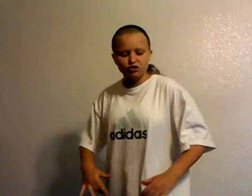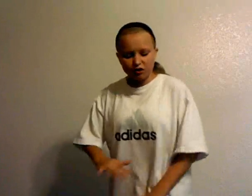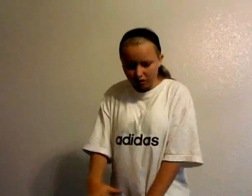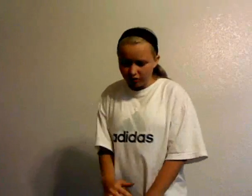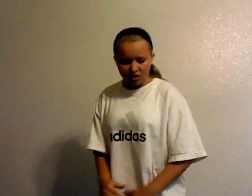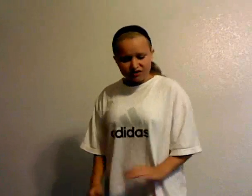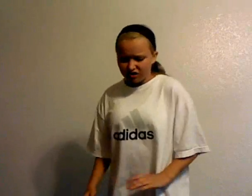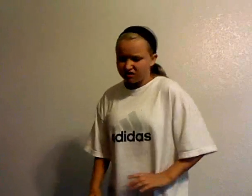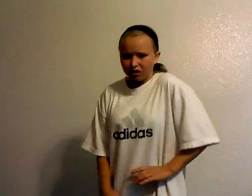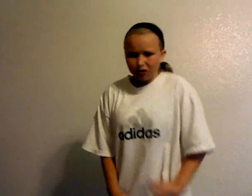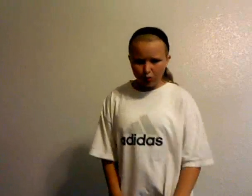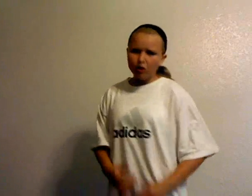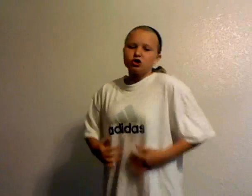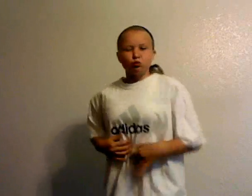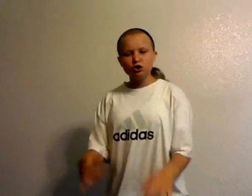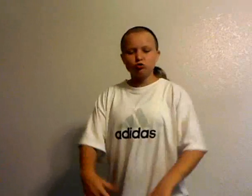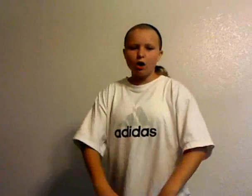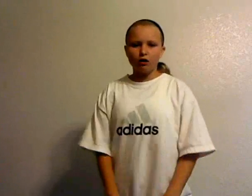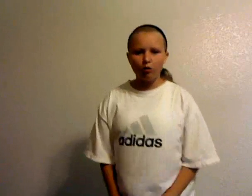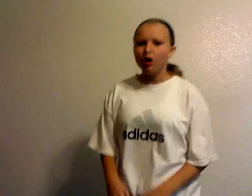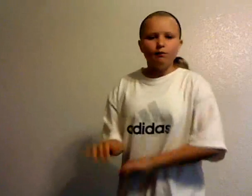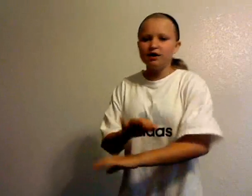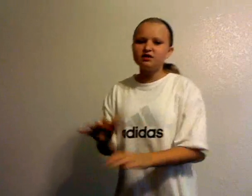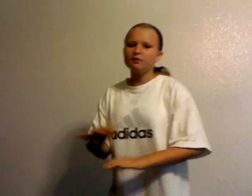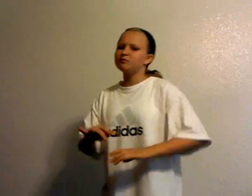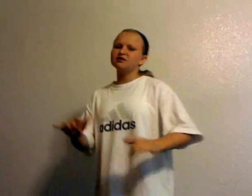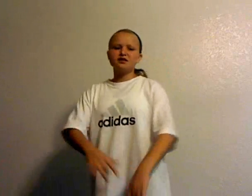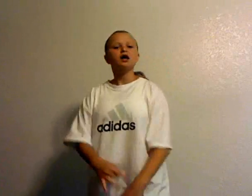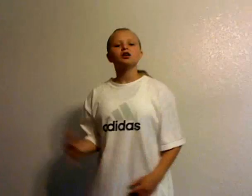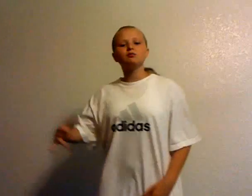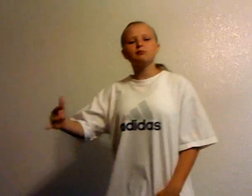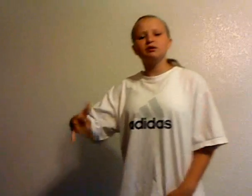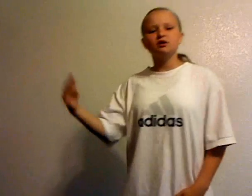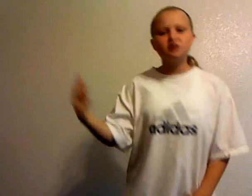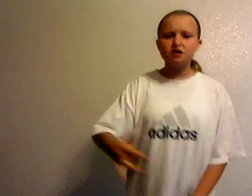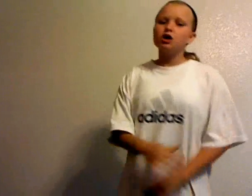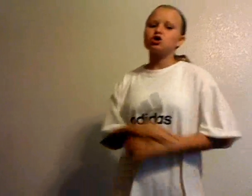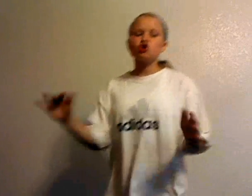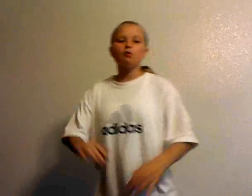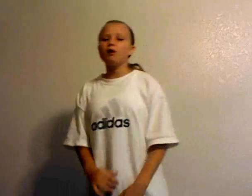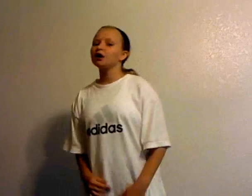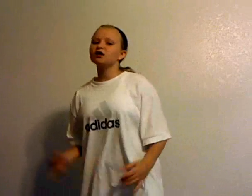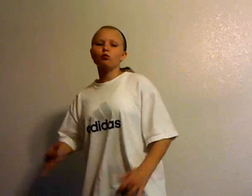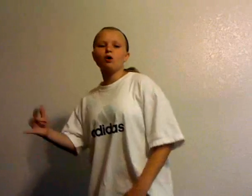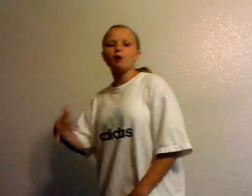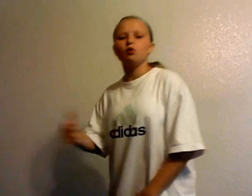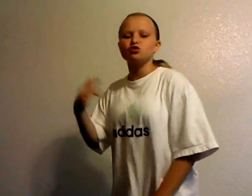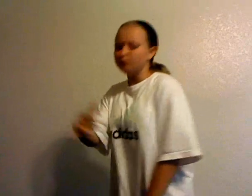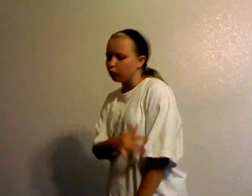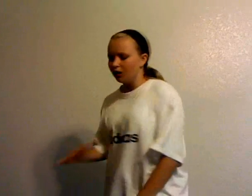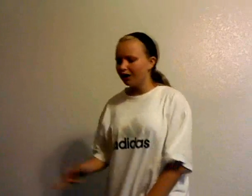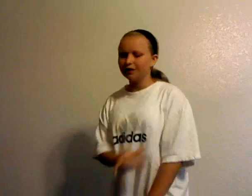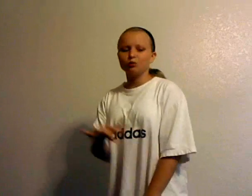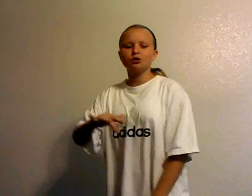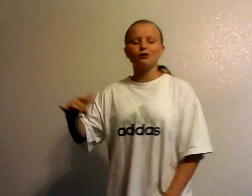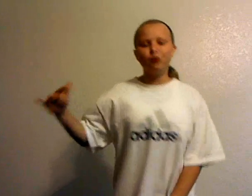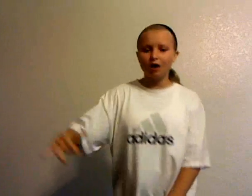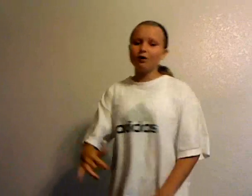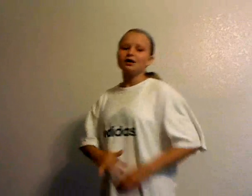I was a kid, so I could say no, so which way I go. But it's not my music, it's not my music, it's not my music. I wrong, always do good, now I'm gonna give up.